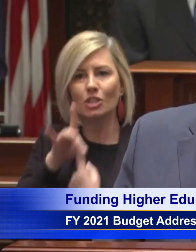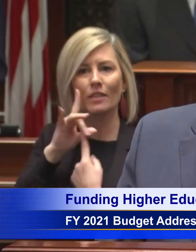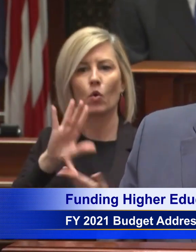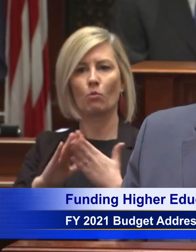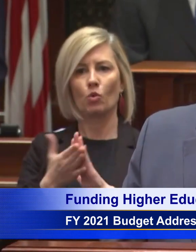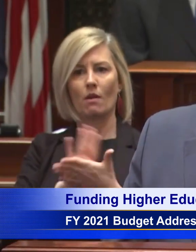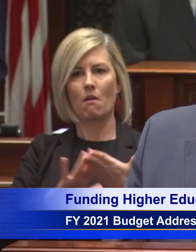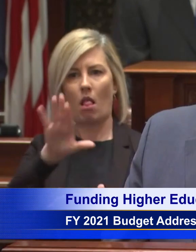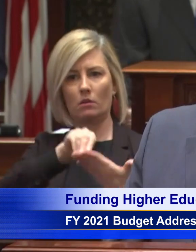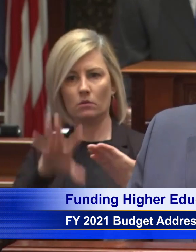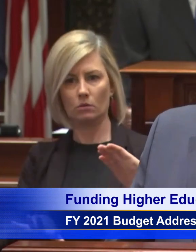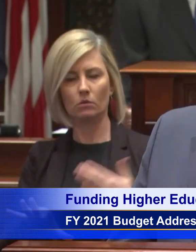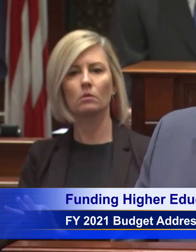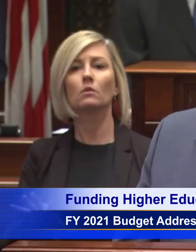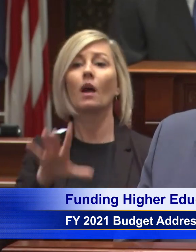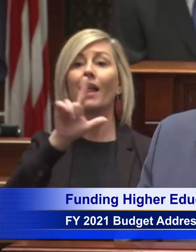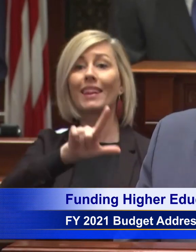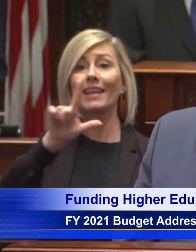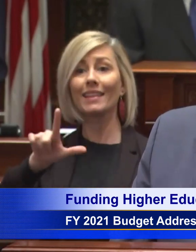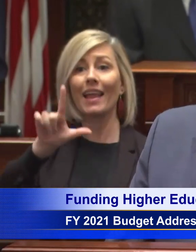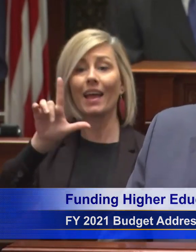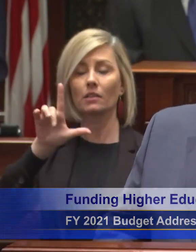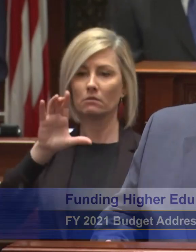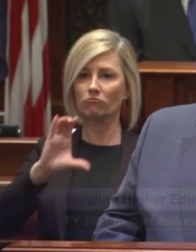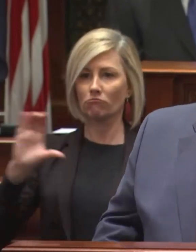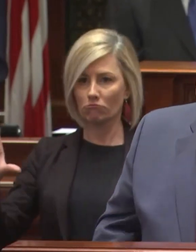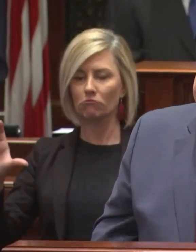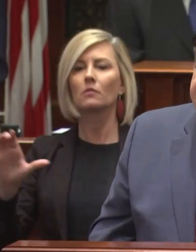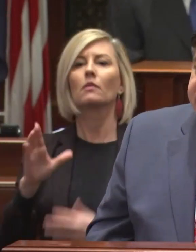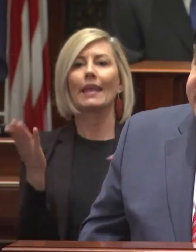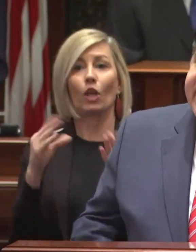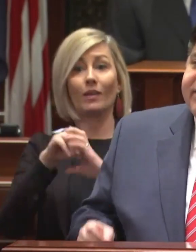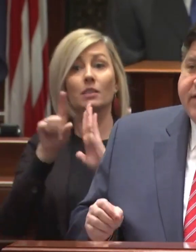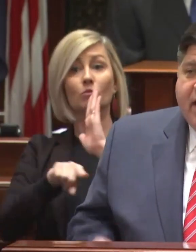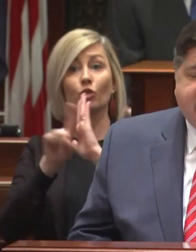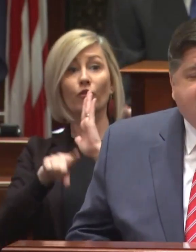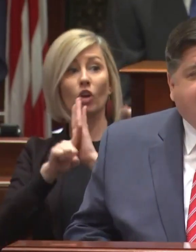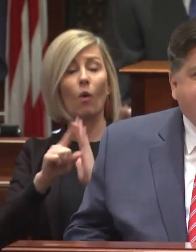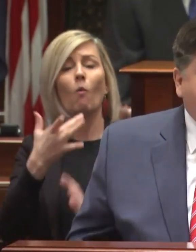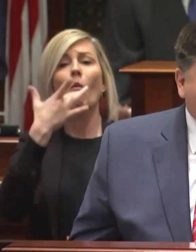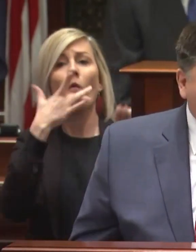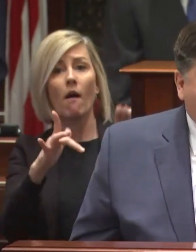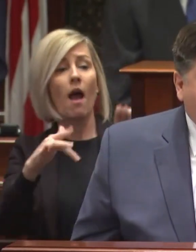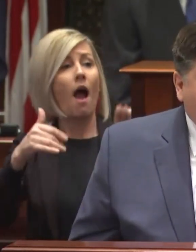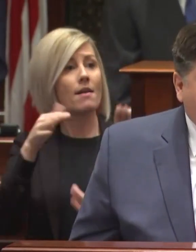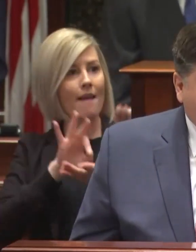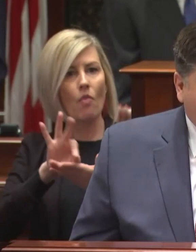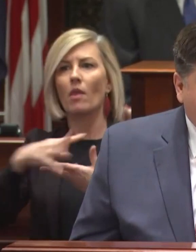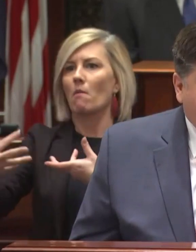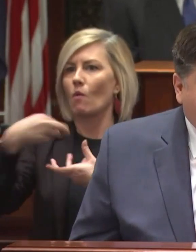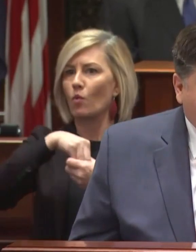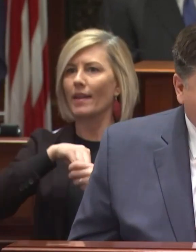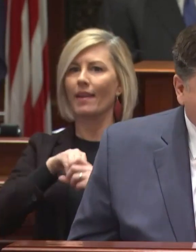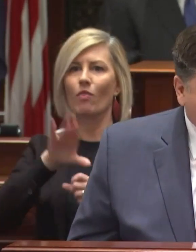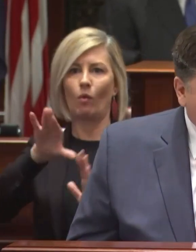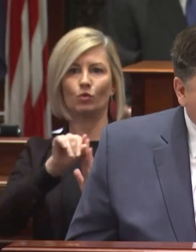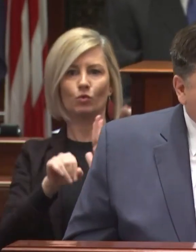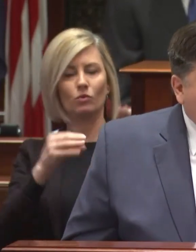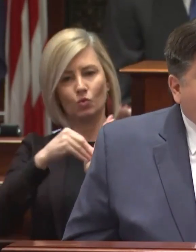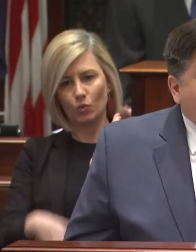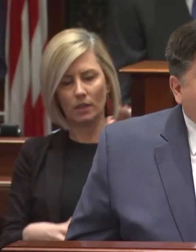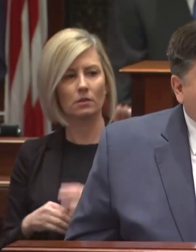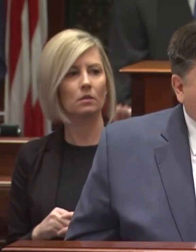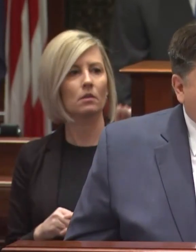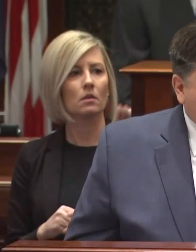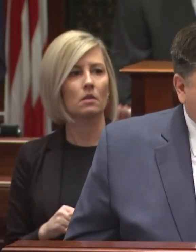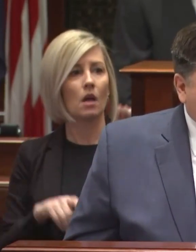community college students. Lincoln Land Community College here in Springfield is lucky to count them among their student body.